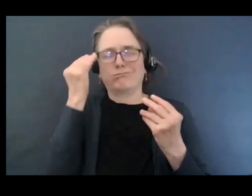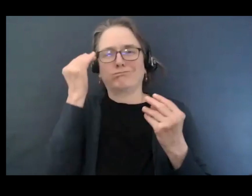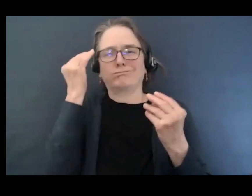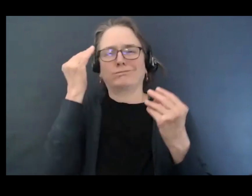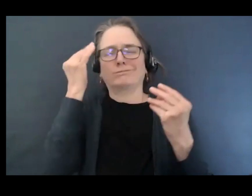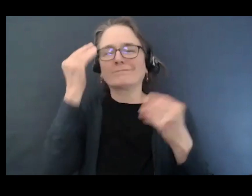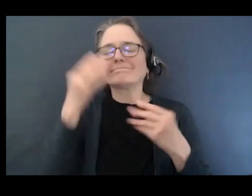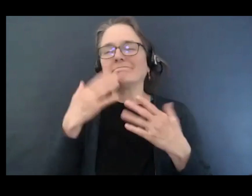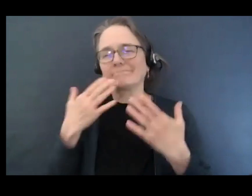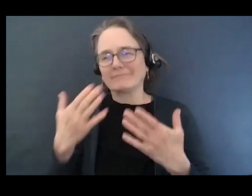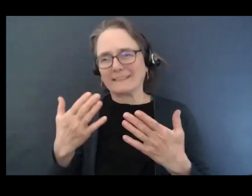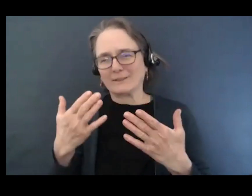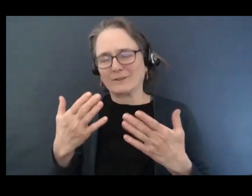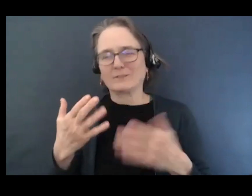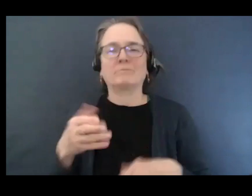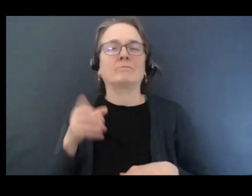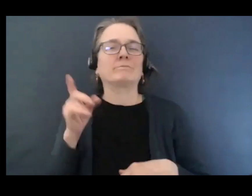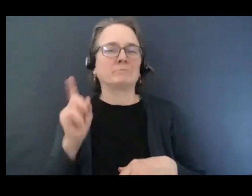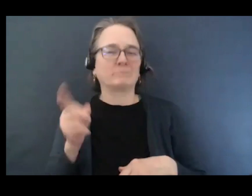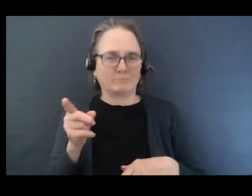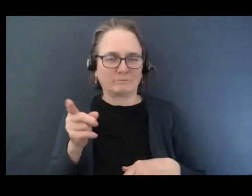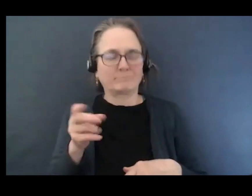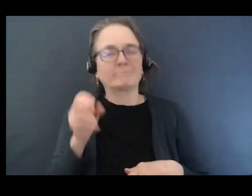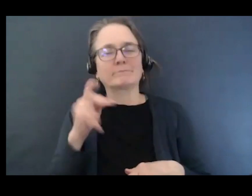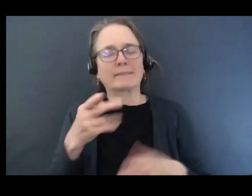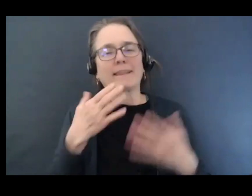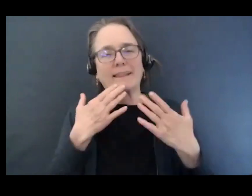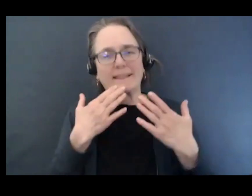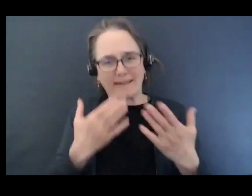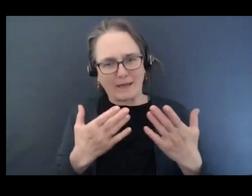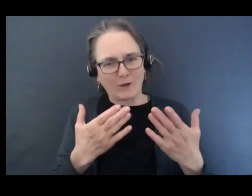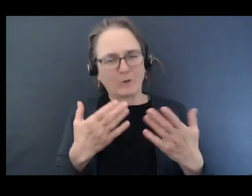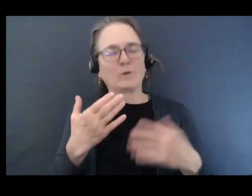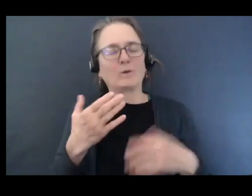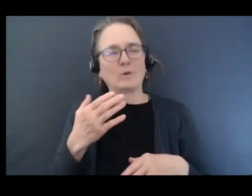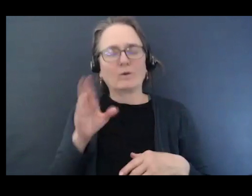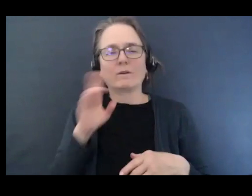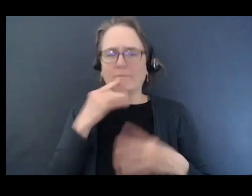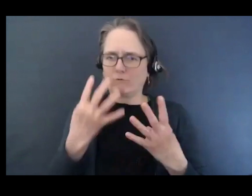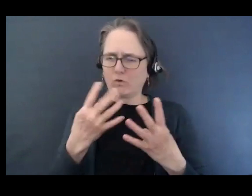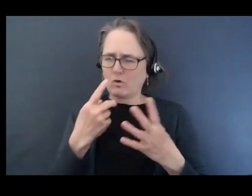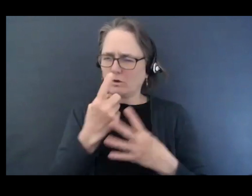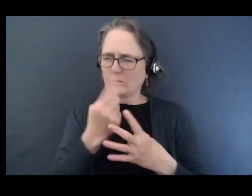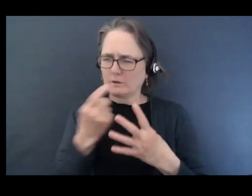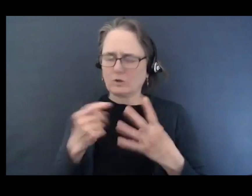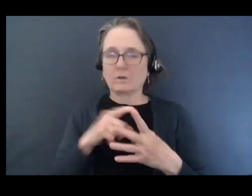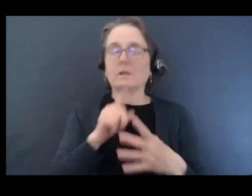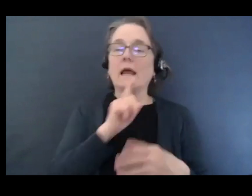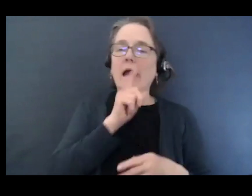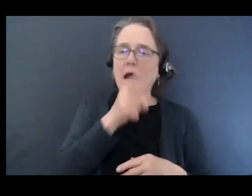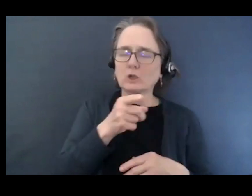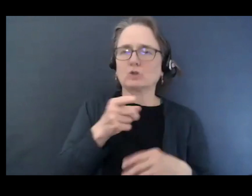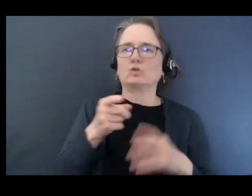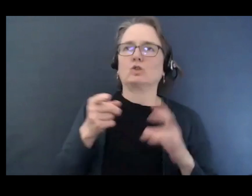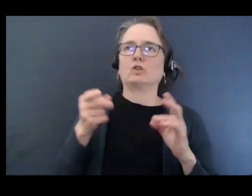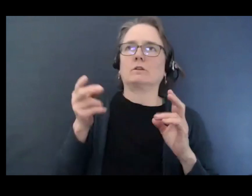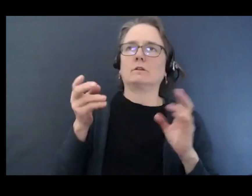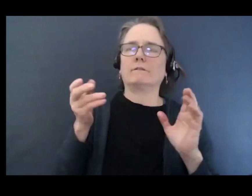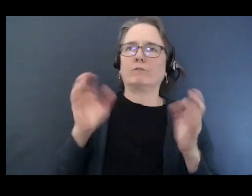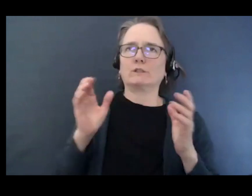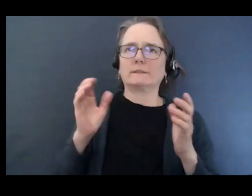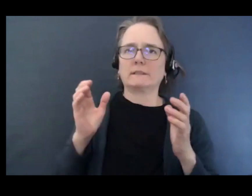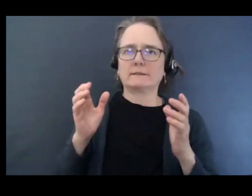Elizabeth. So I counted 4 questions there. The first about actual versus possible population